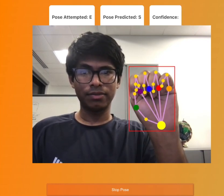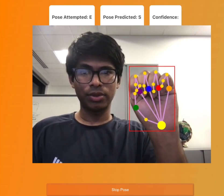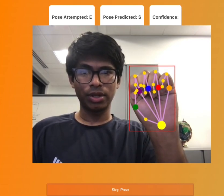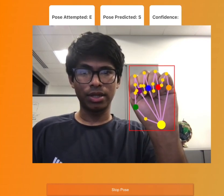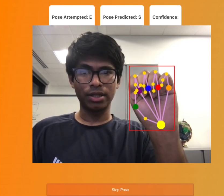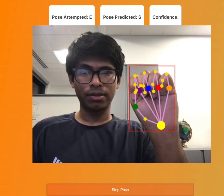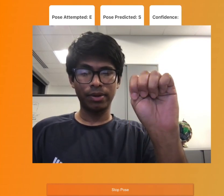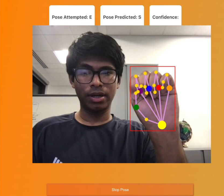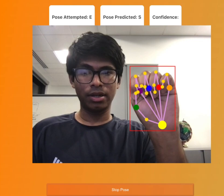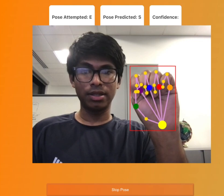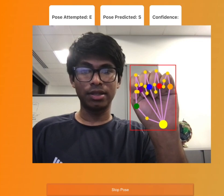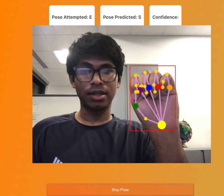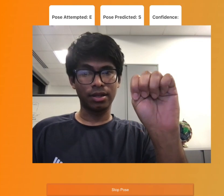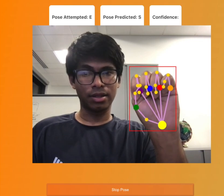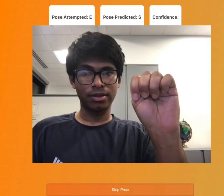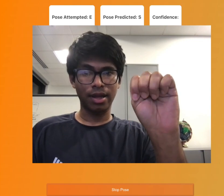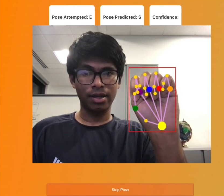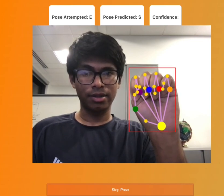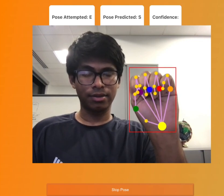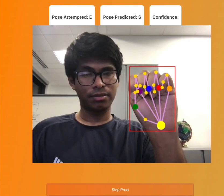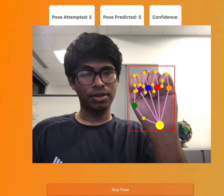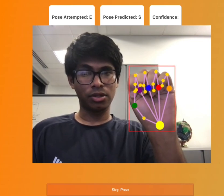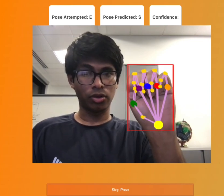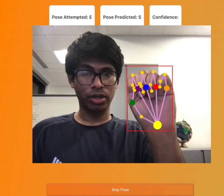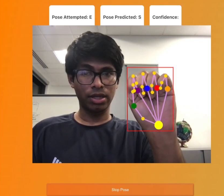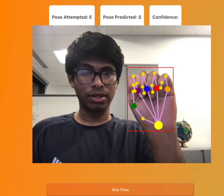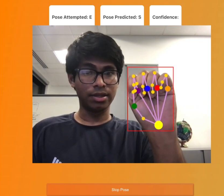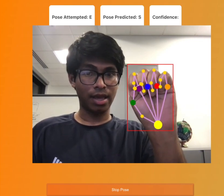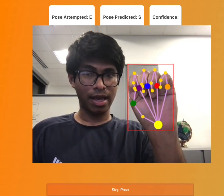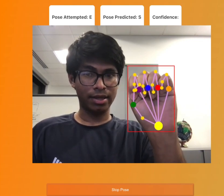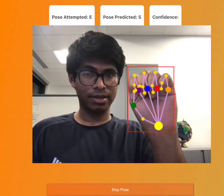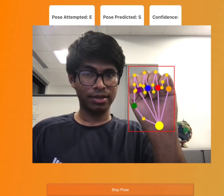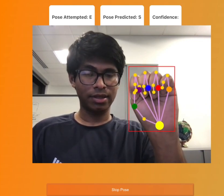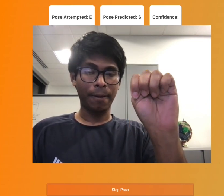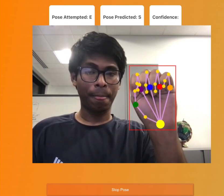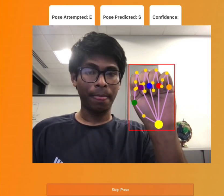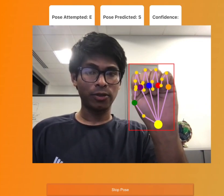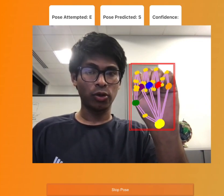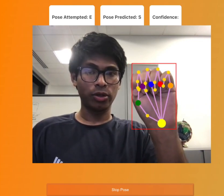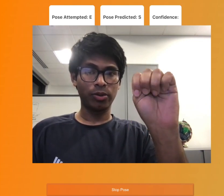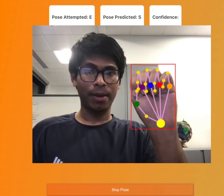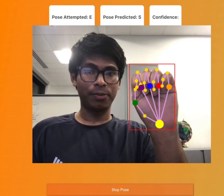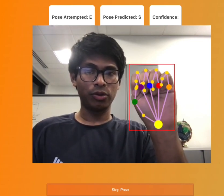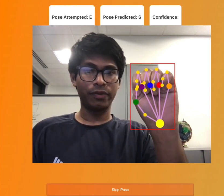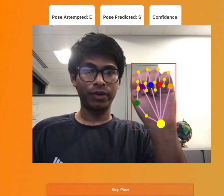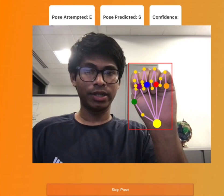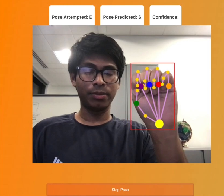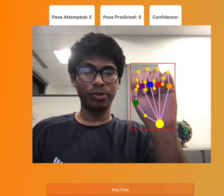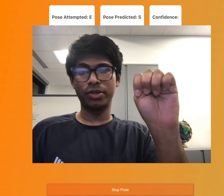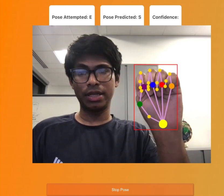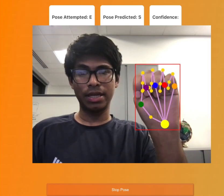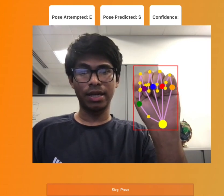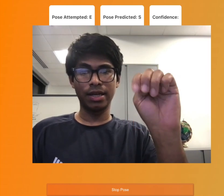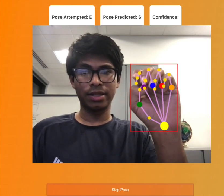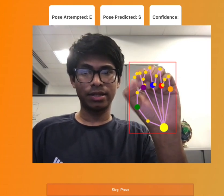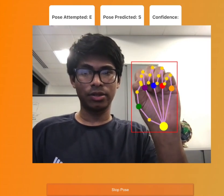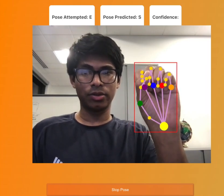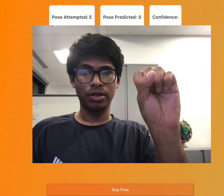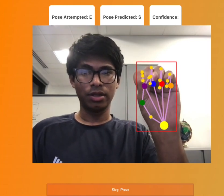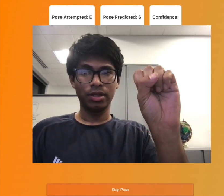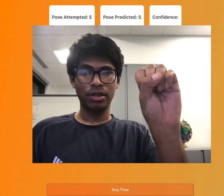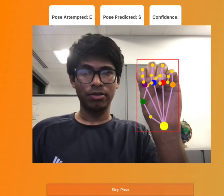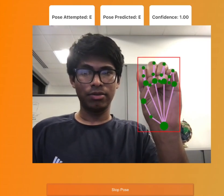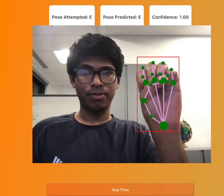this finger disappear, this is another sign. This is not E, this is S. So you have to differentiate between E and S.